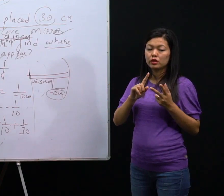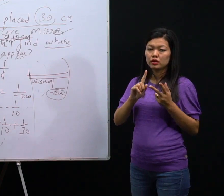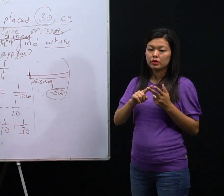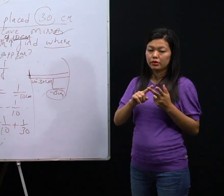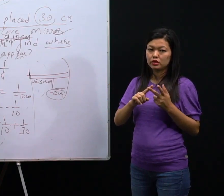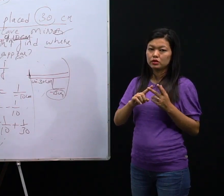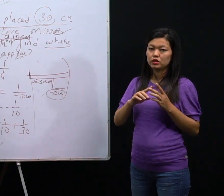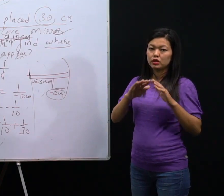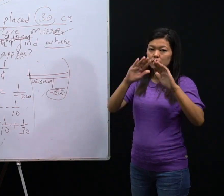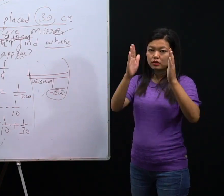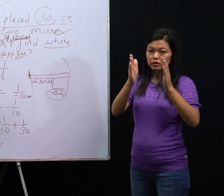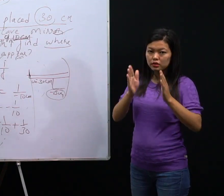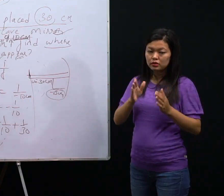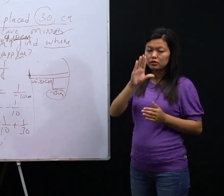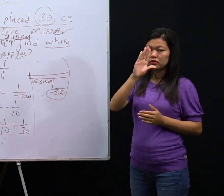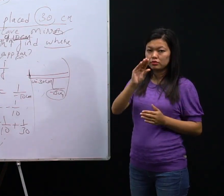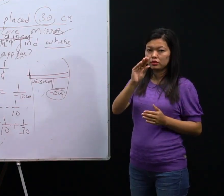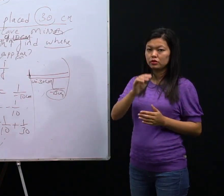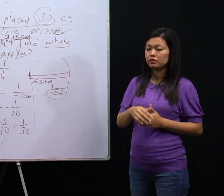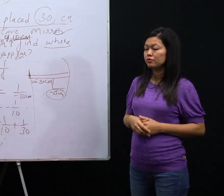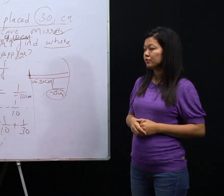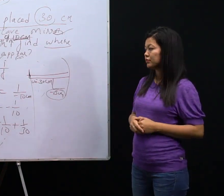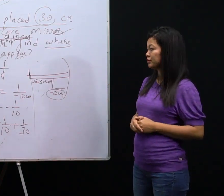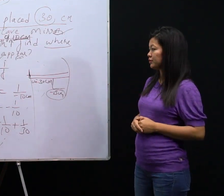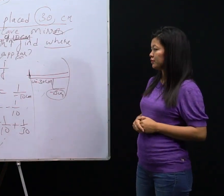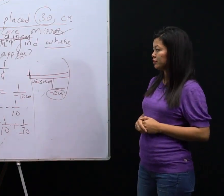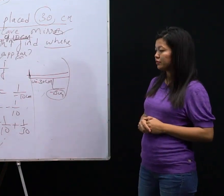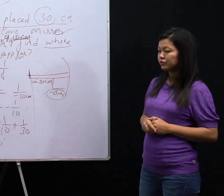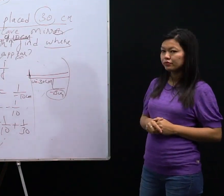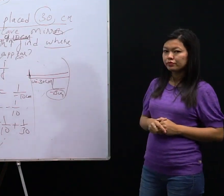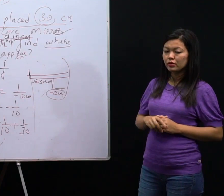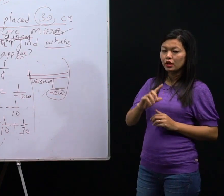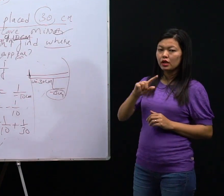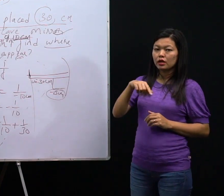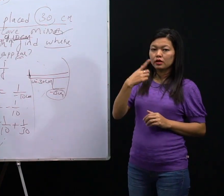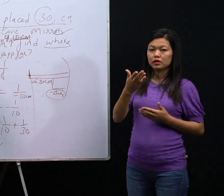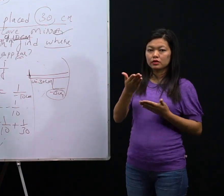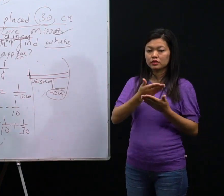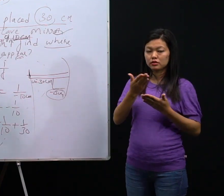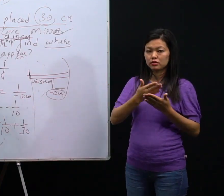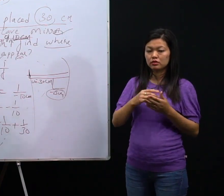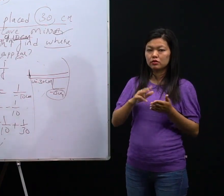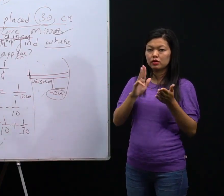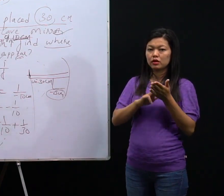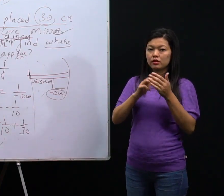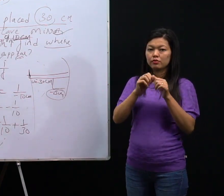formula. Okay, so student, next, let's discuss about magnification.